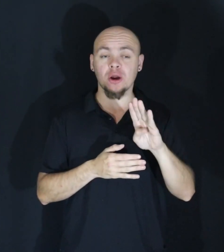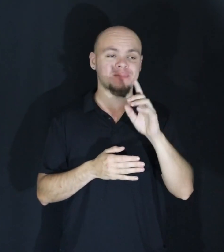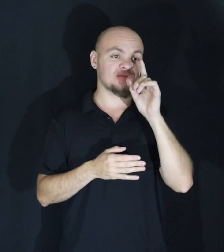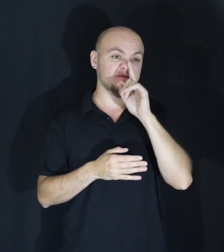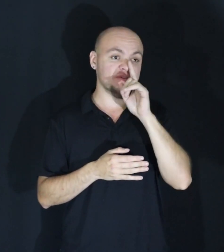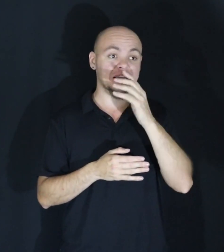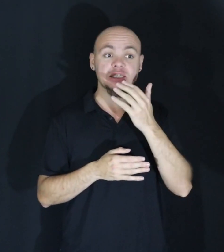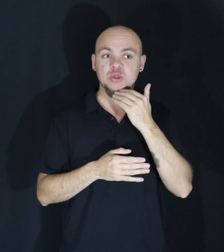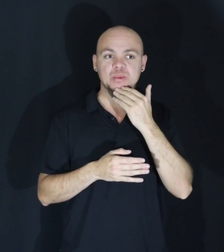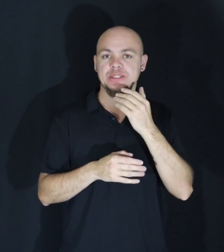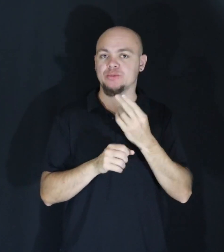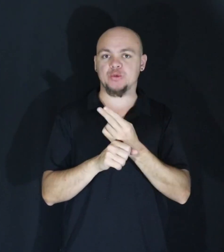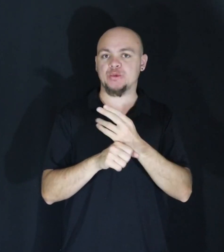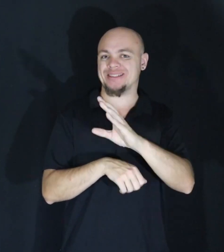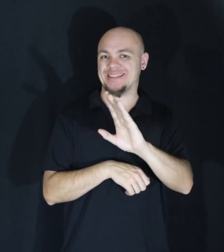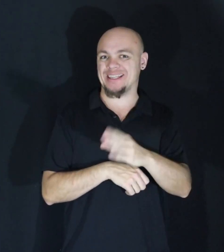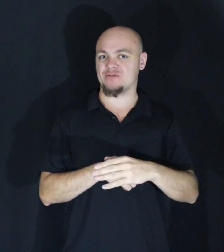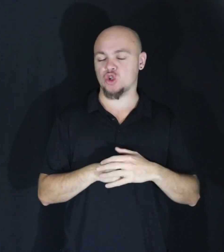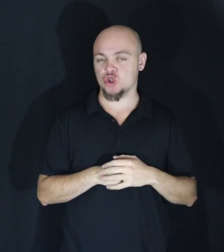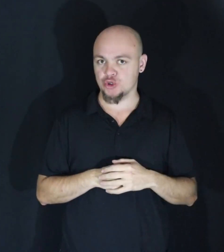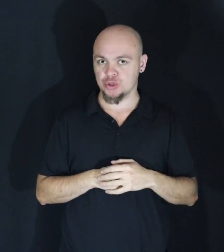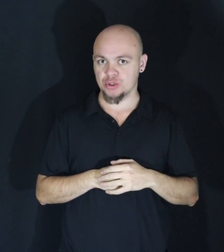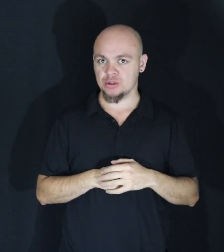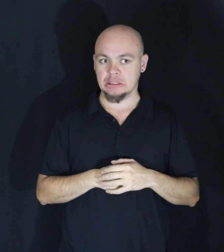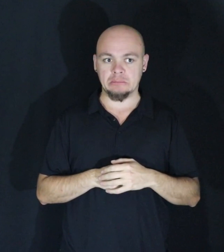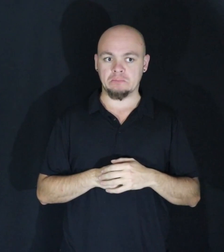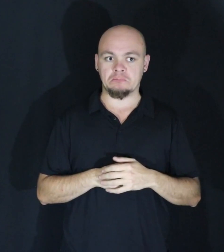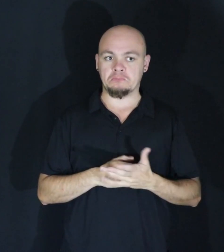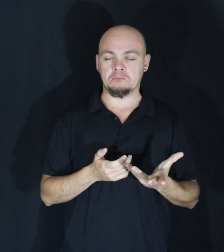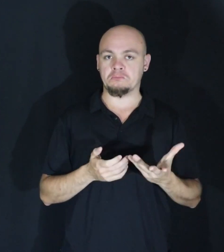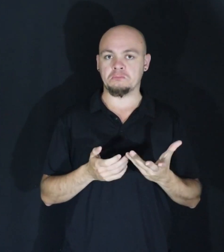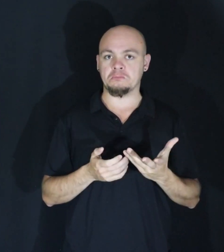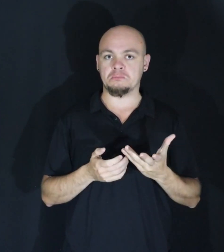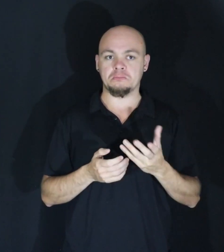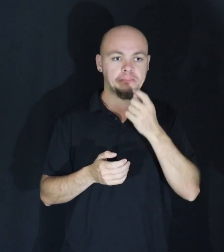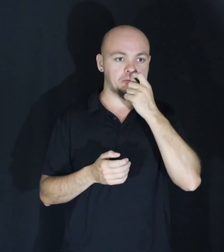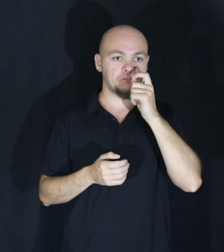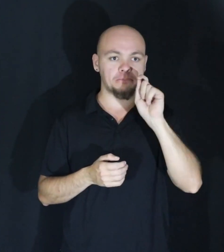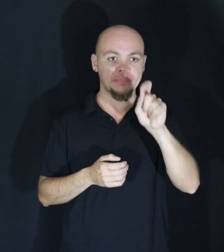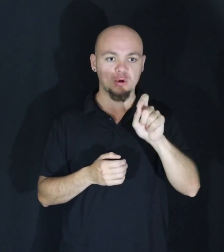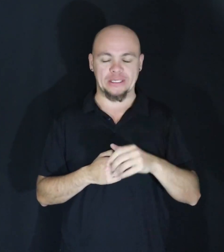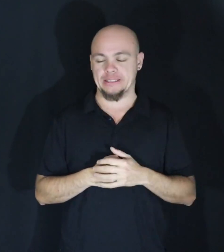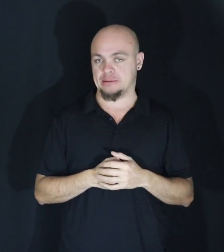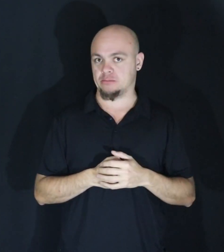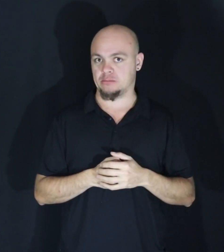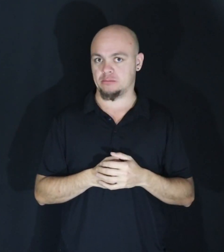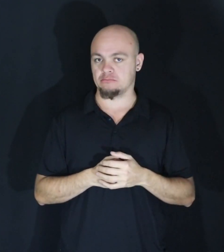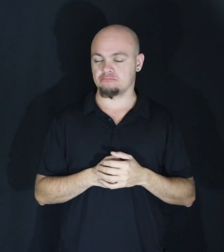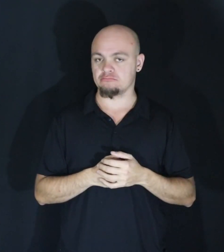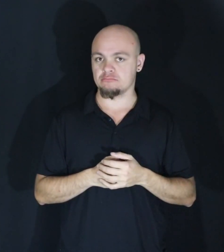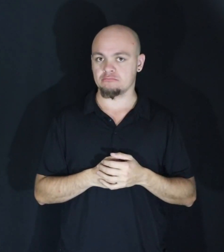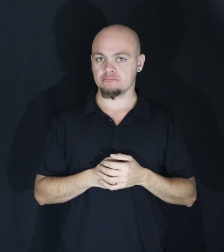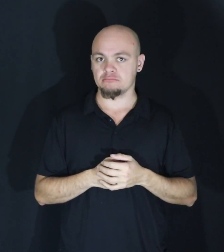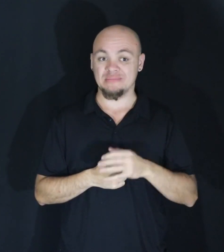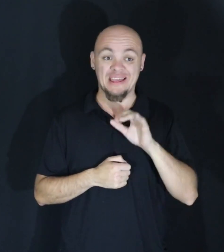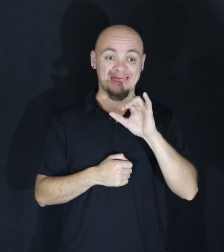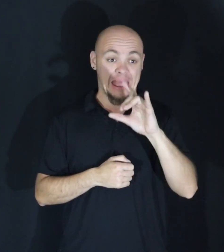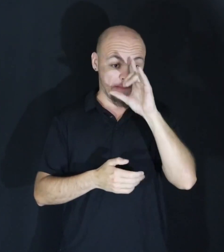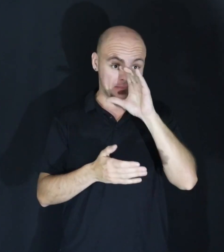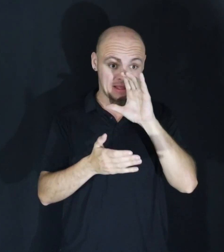sweeteners. That's non-negotiable. And that staunch belief helps me